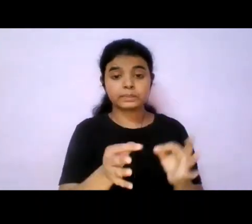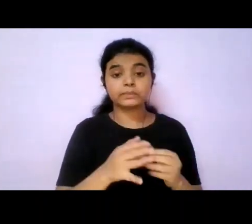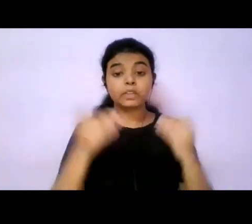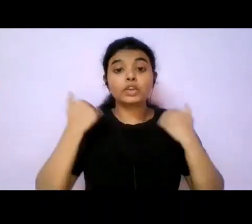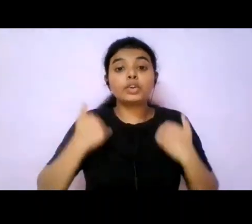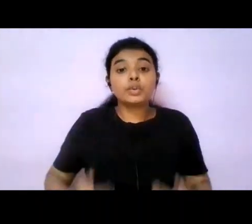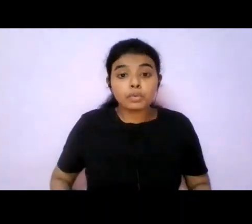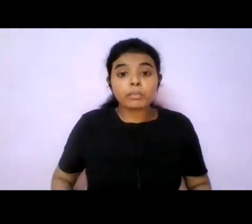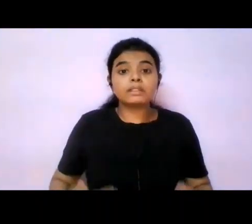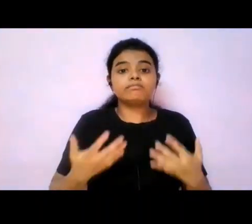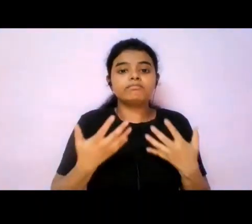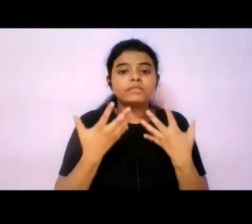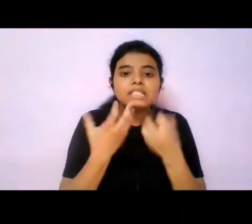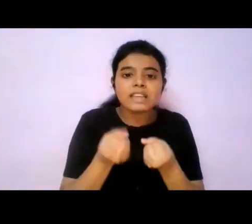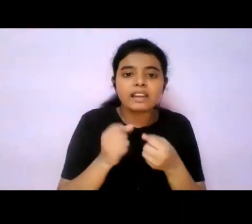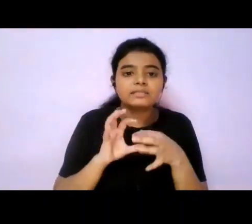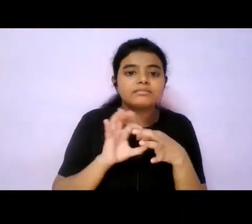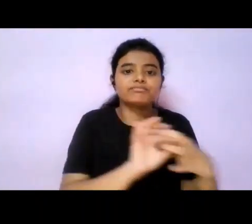desire for connection.